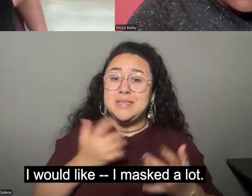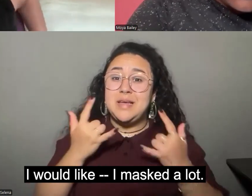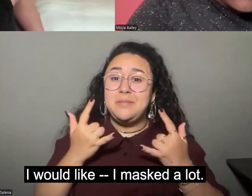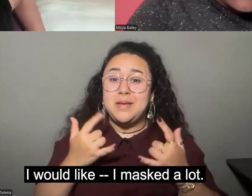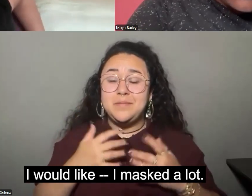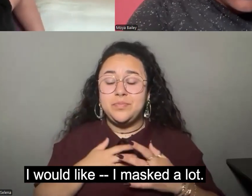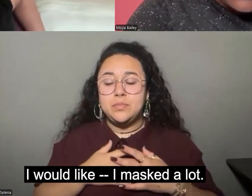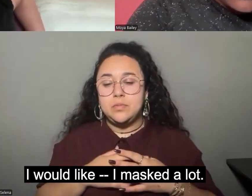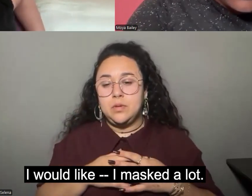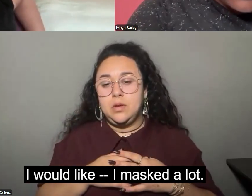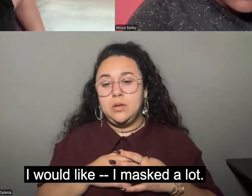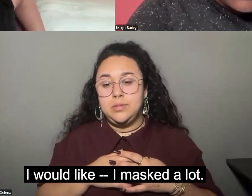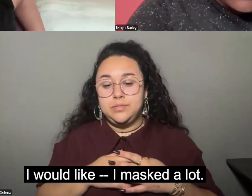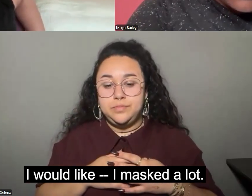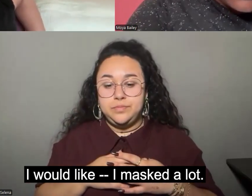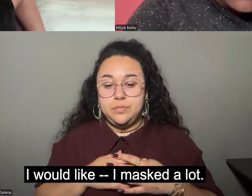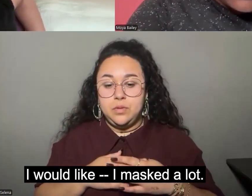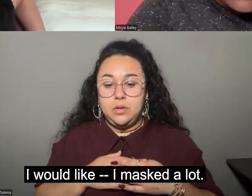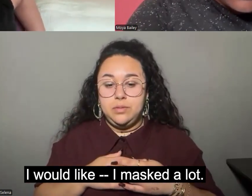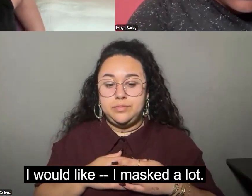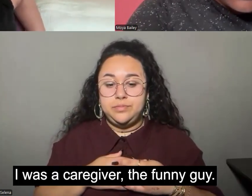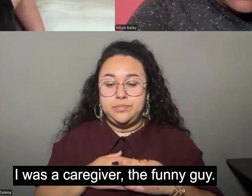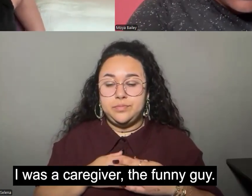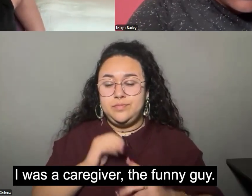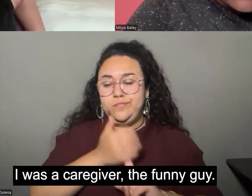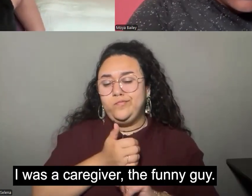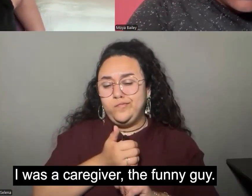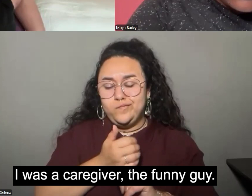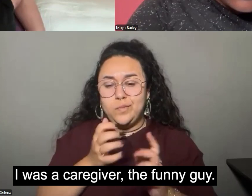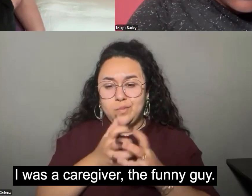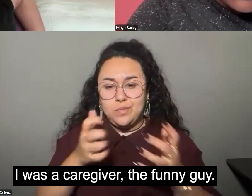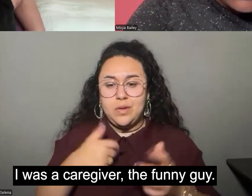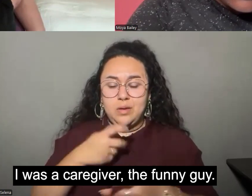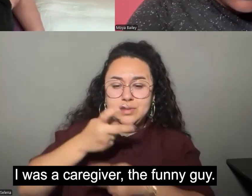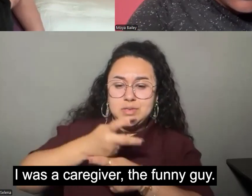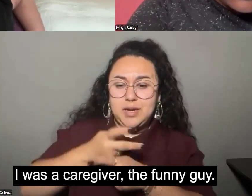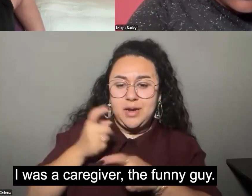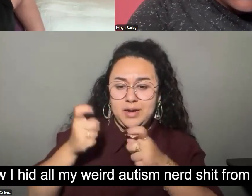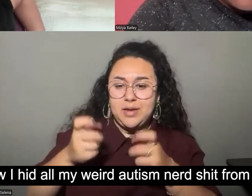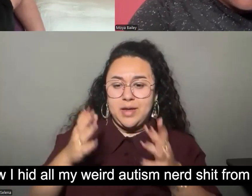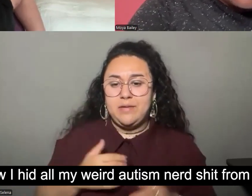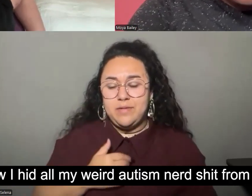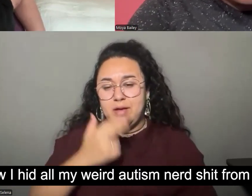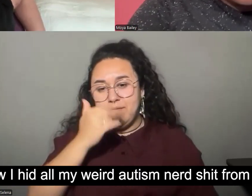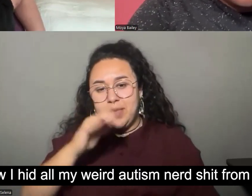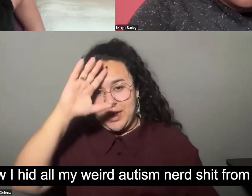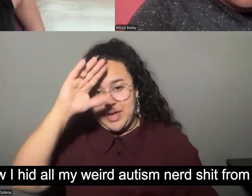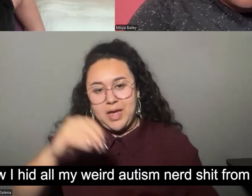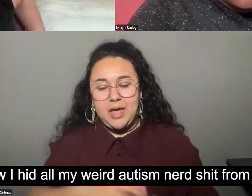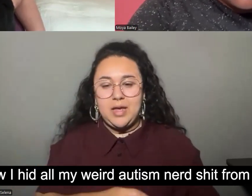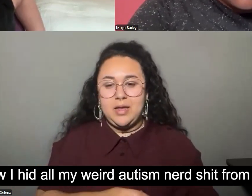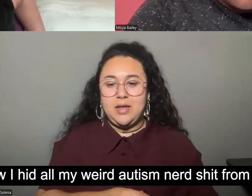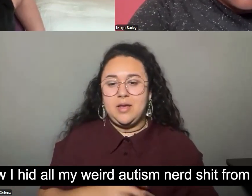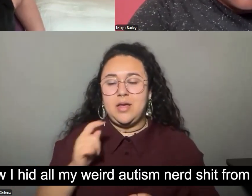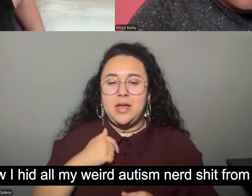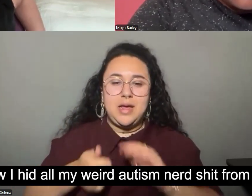I would like, I masked a lot. I was like a caregiver. I was like the funny guy. I hid all